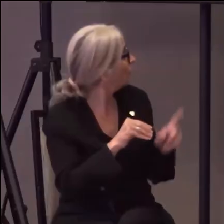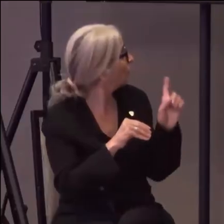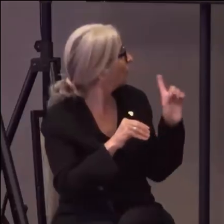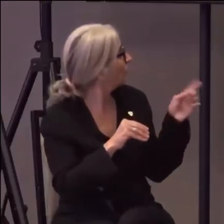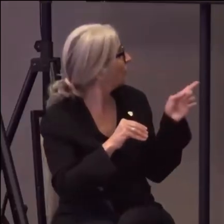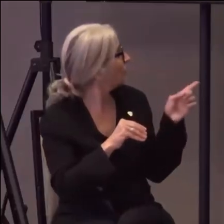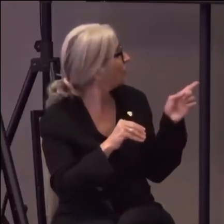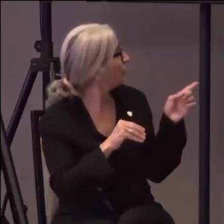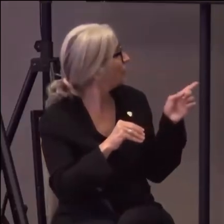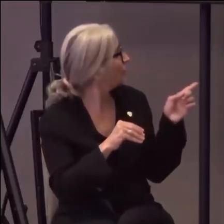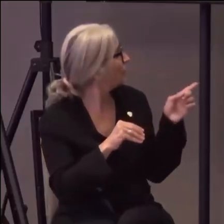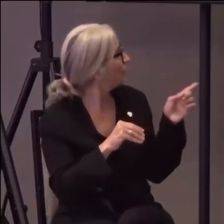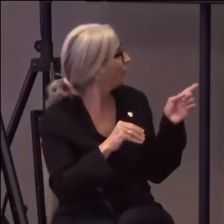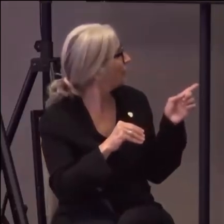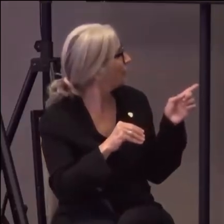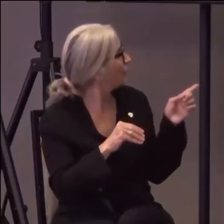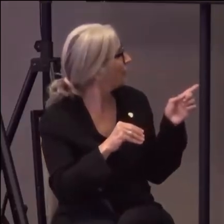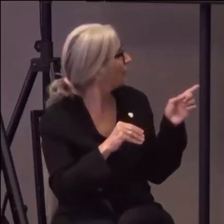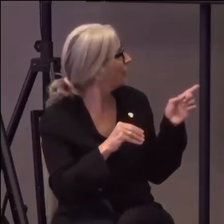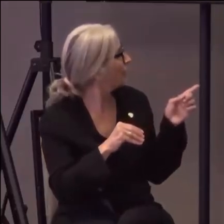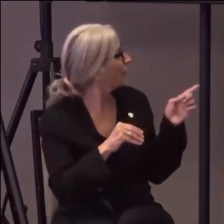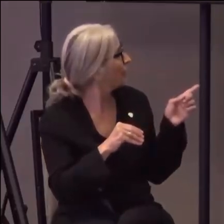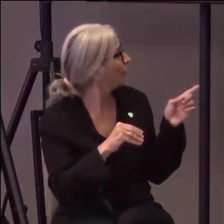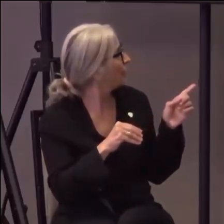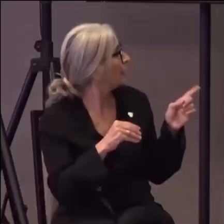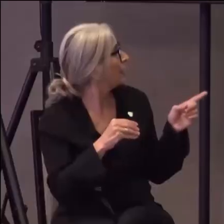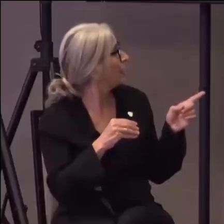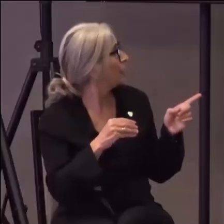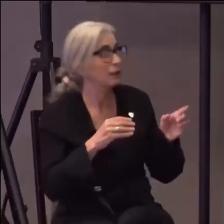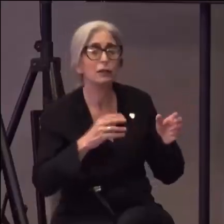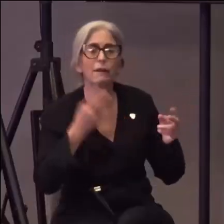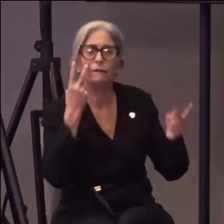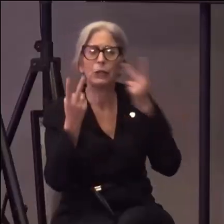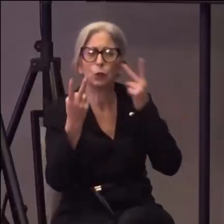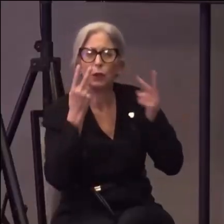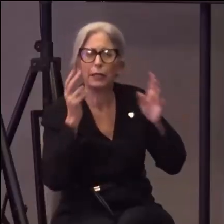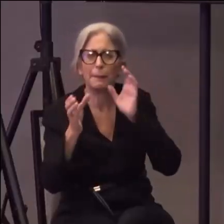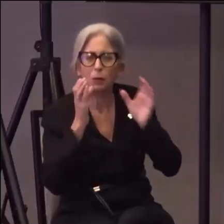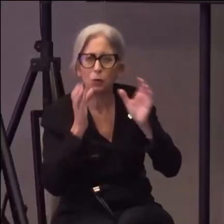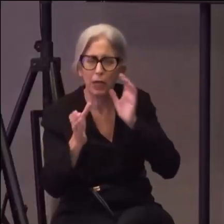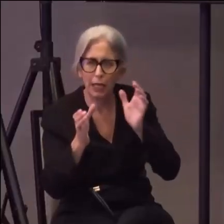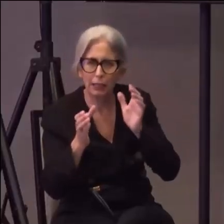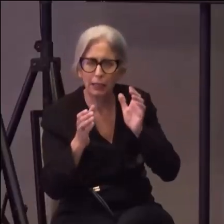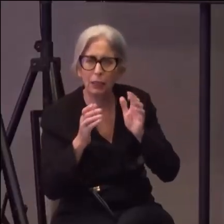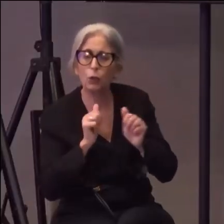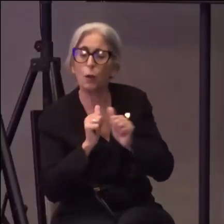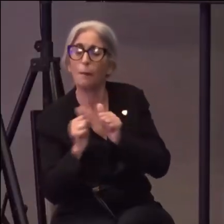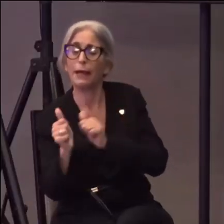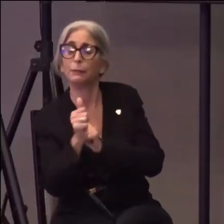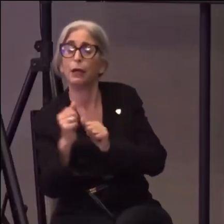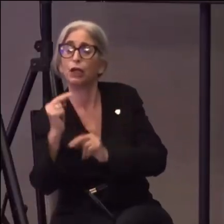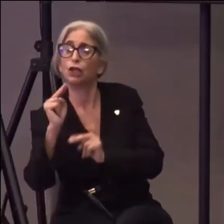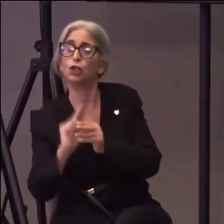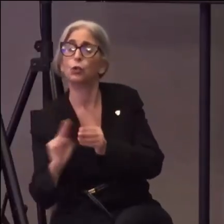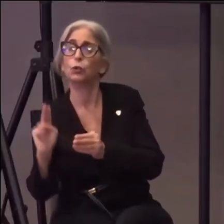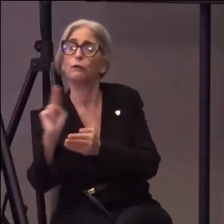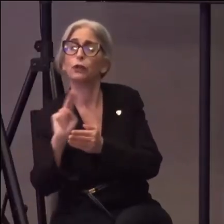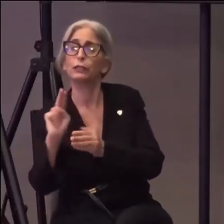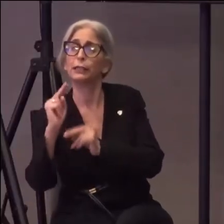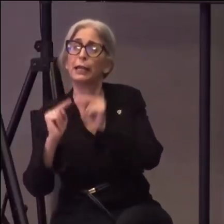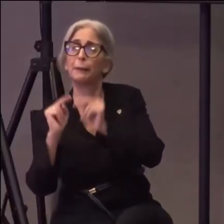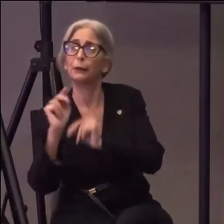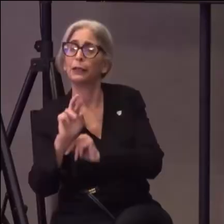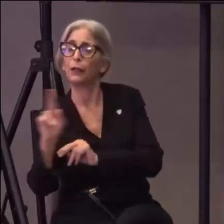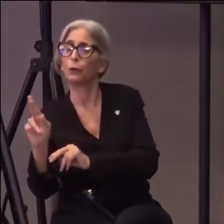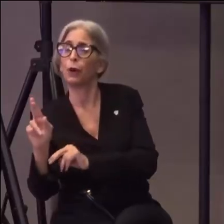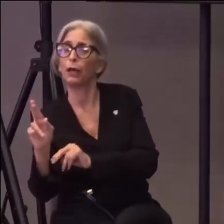place, information is generally communicated visually. You will pass by a university building on your right. You will pass